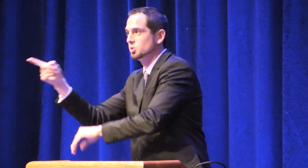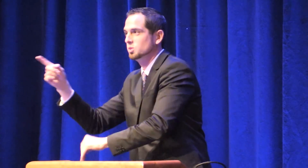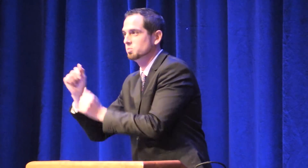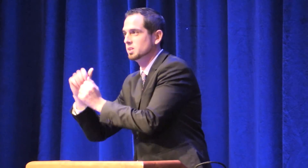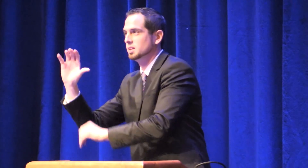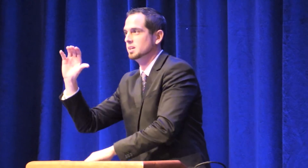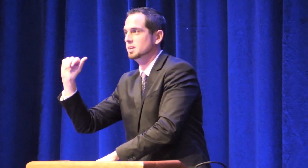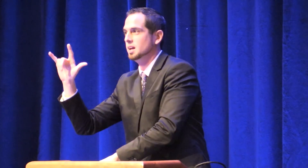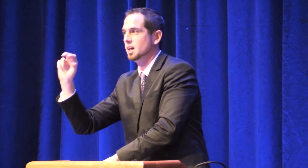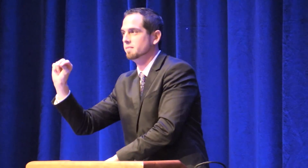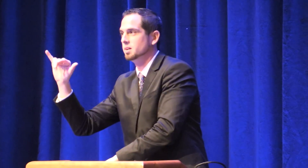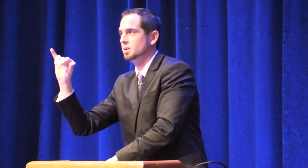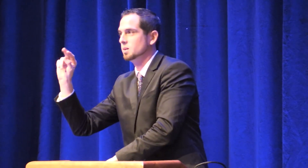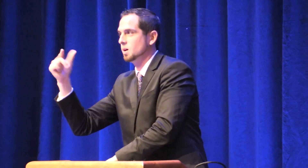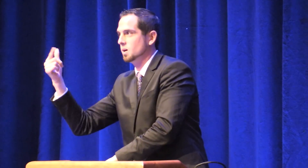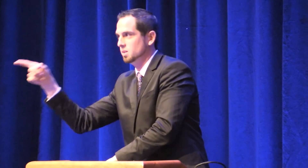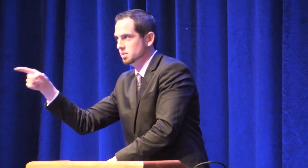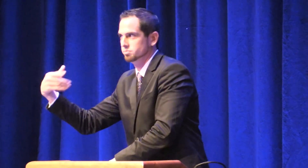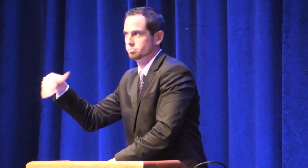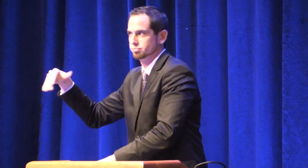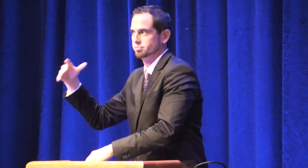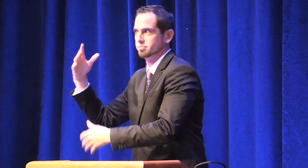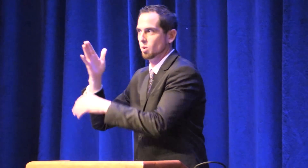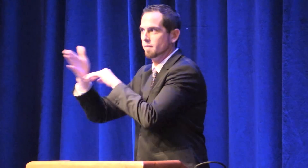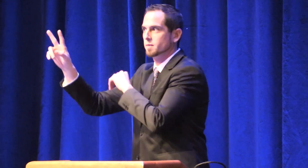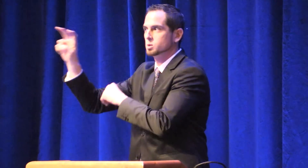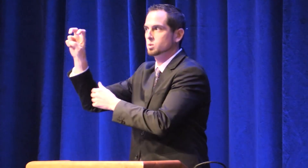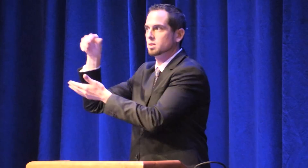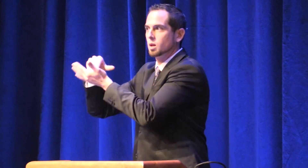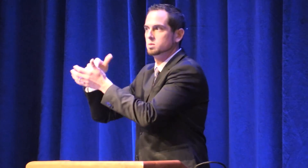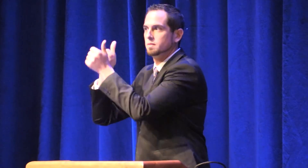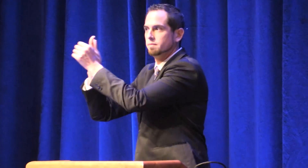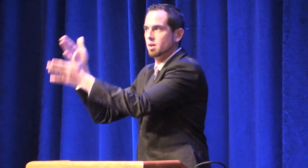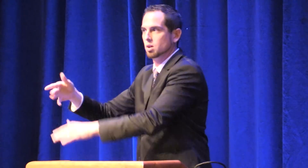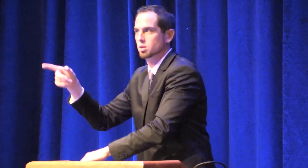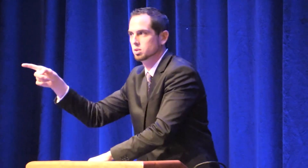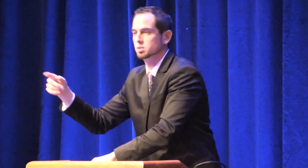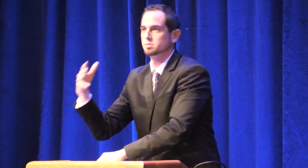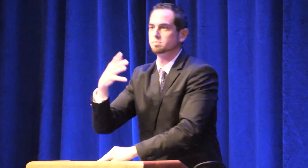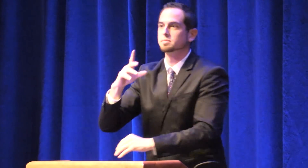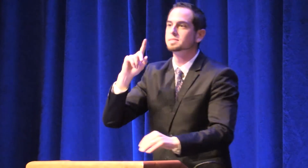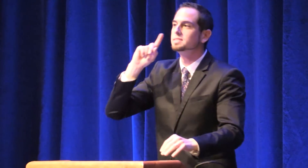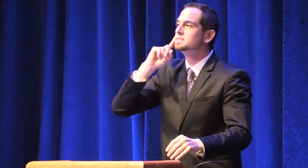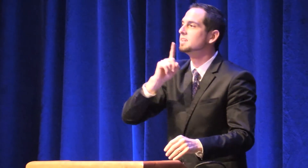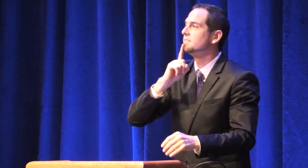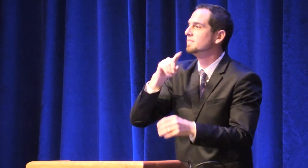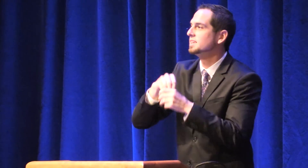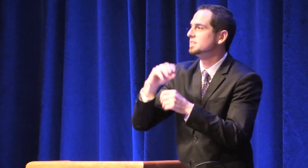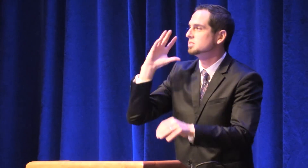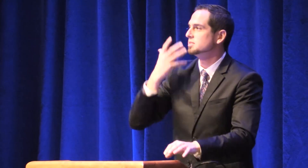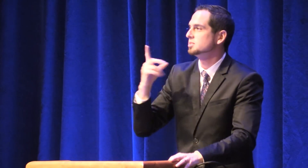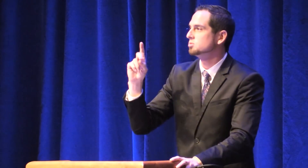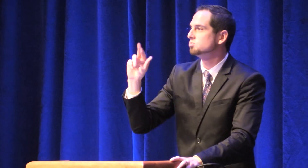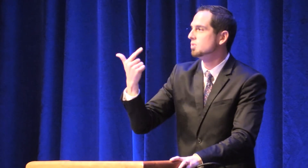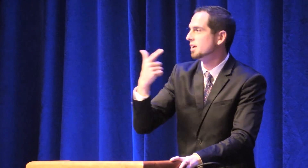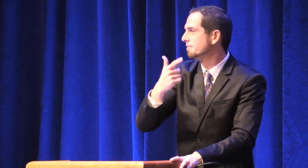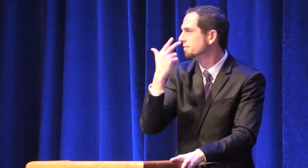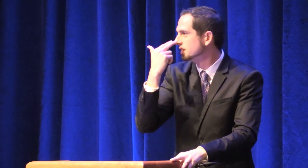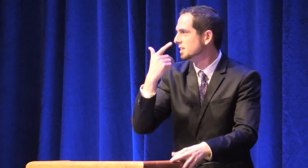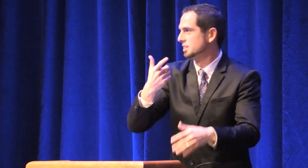We have a number of other great deaf channels such as Seek the World, DPAN TV, Deafies